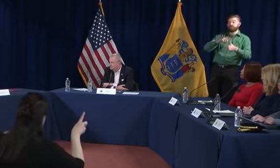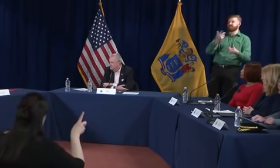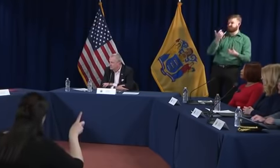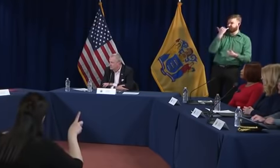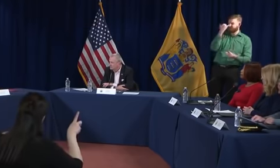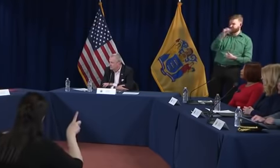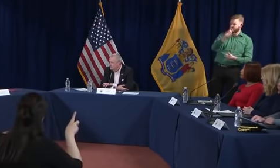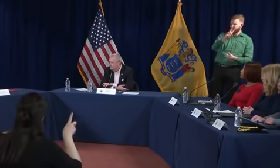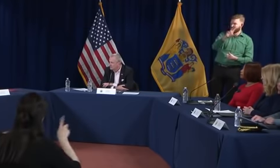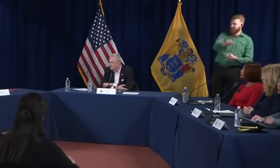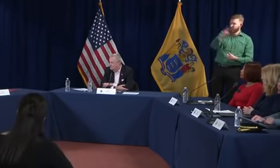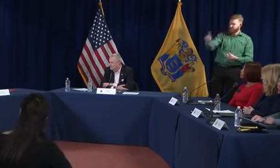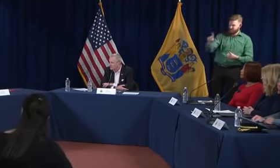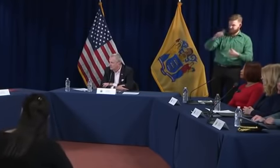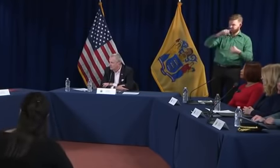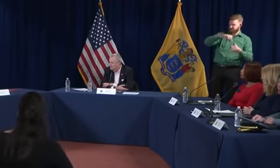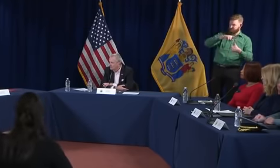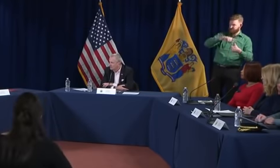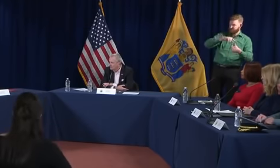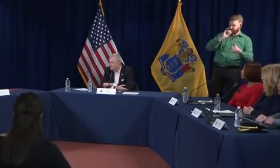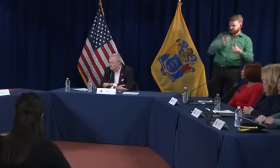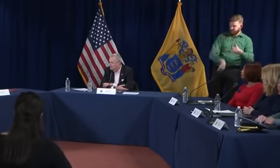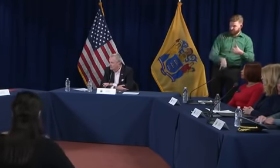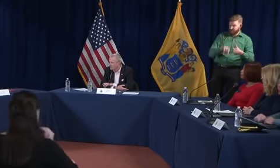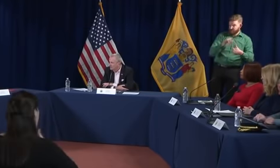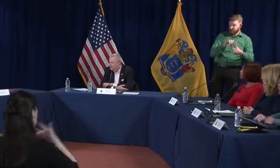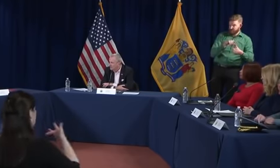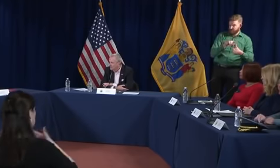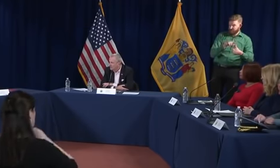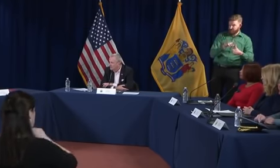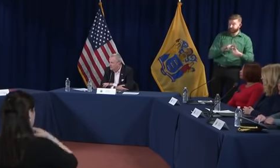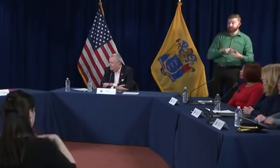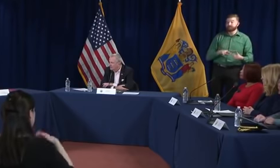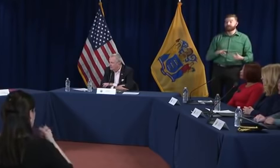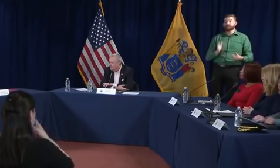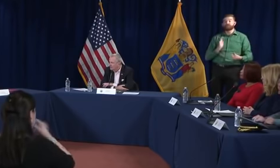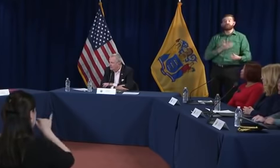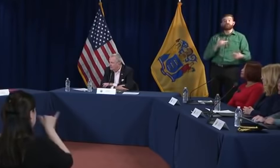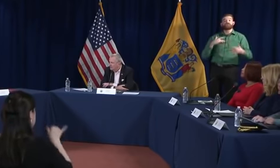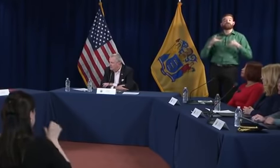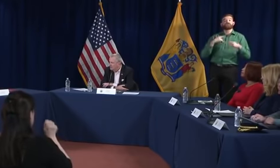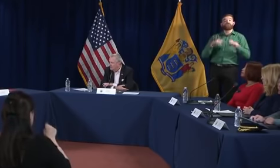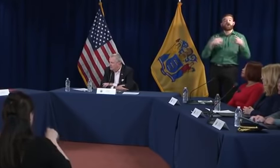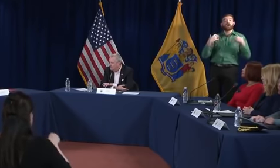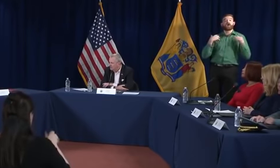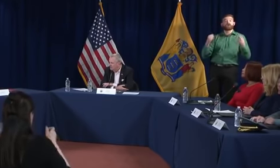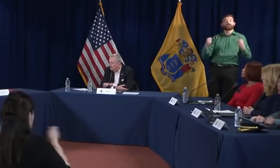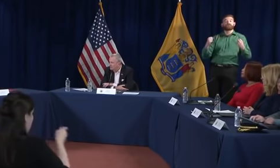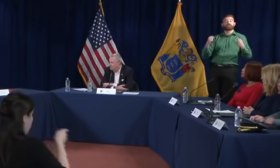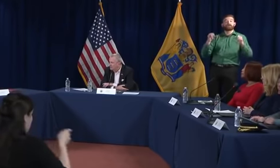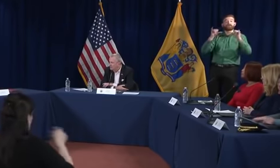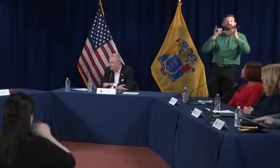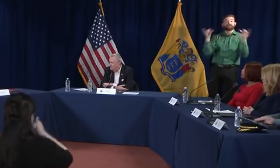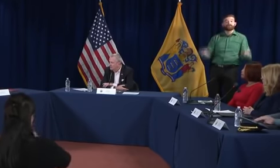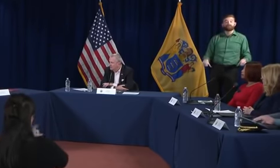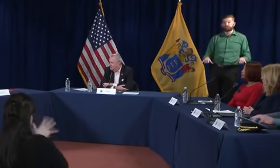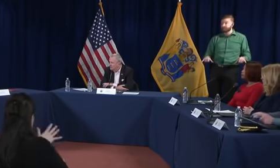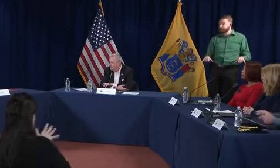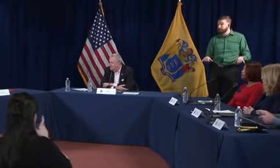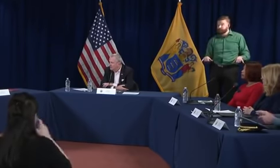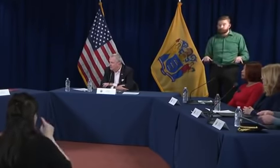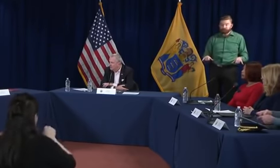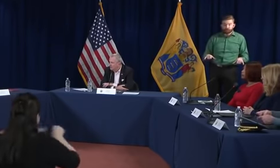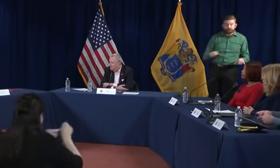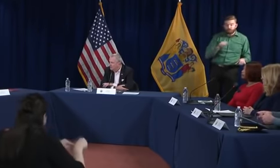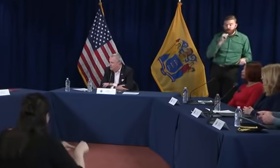in the state, our concern about the healthcare system's capacity also grows. We talked a little bit about